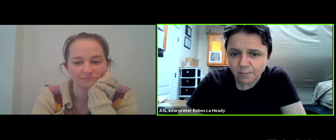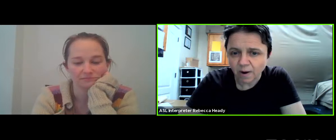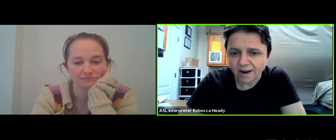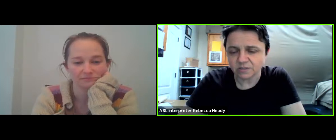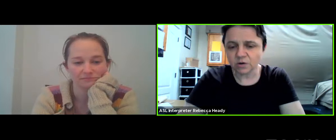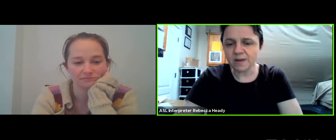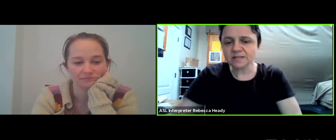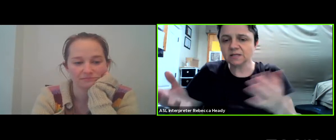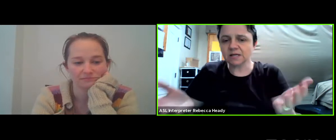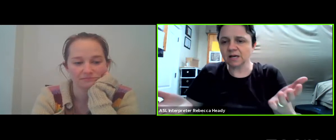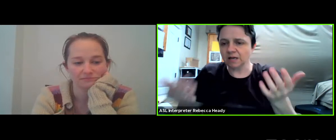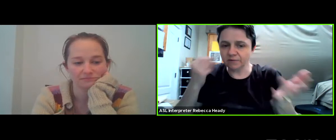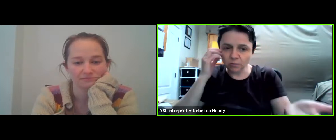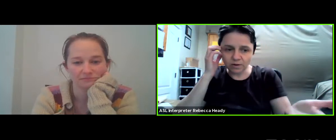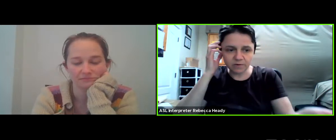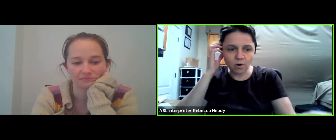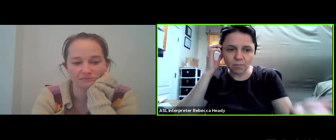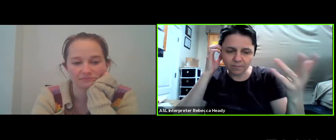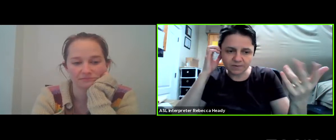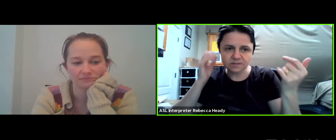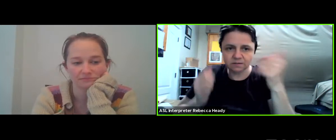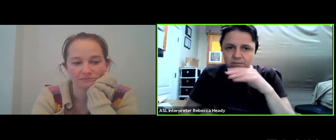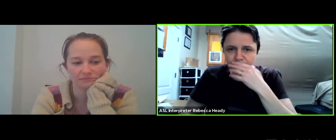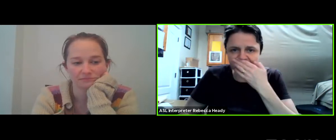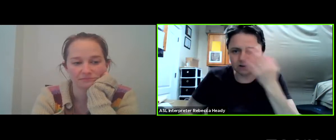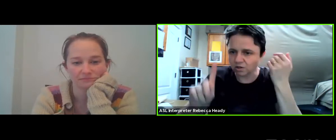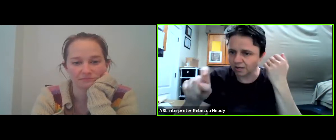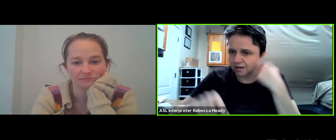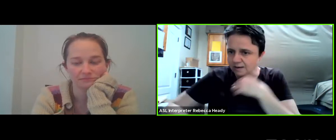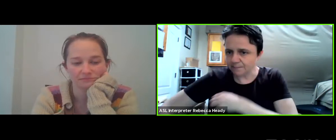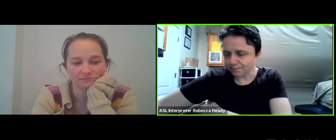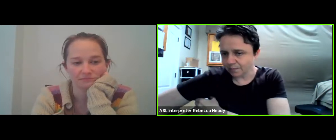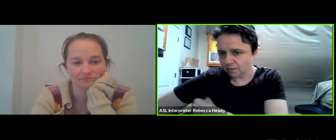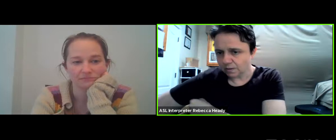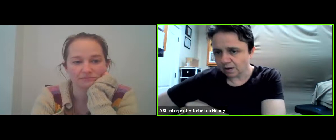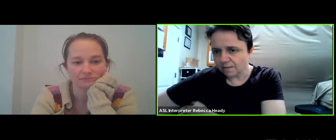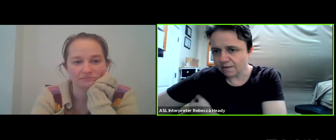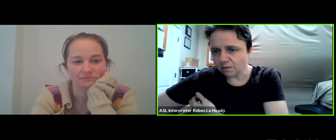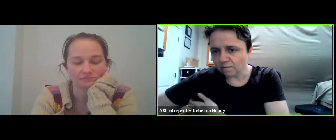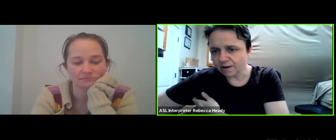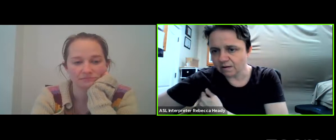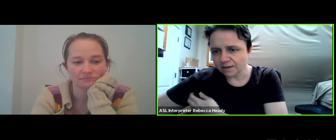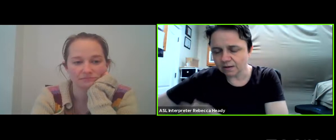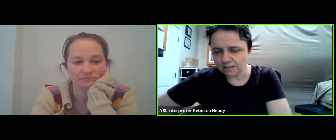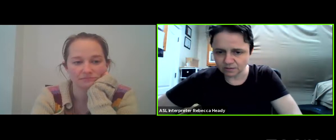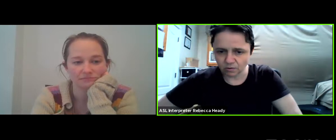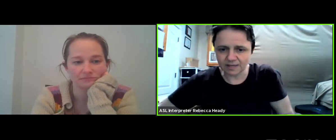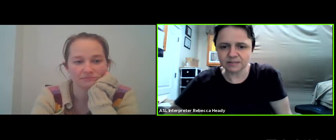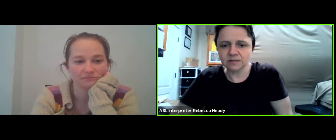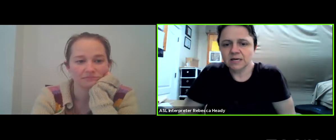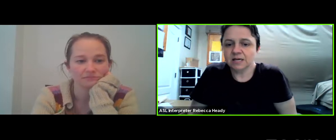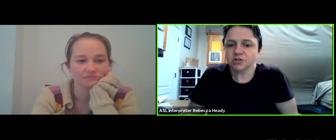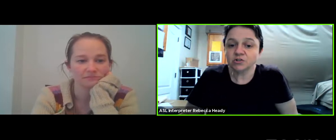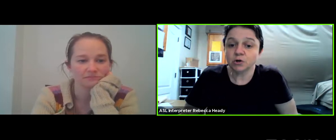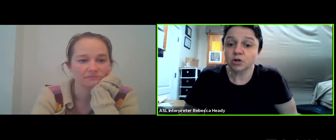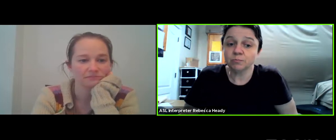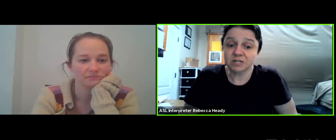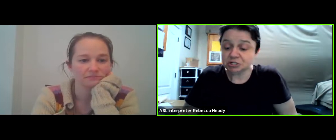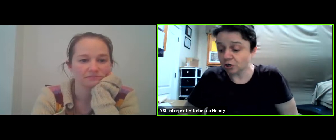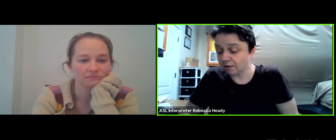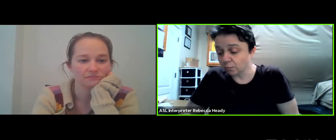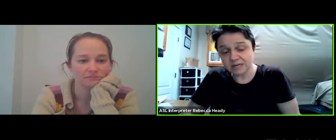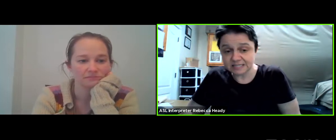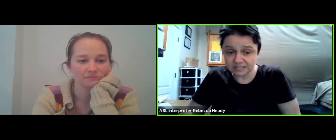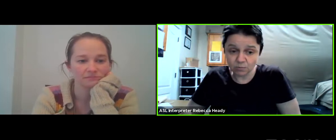It's a typewriter. So basically, if you open up this thing and you click on it, click on the little VR thing in his little lesson, he shows you a